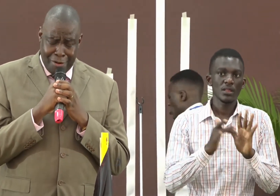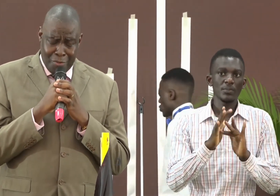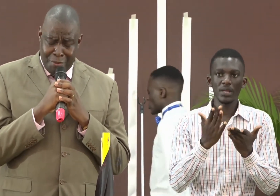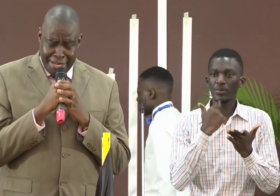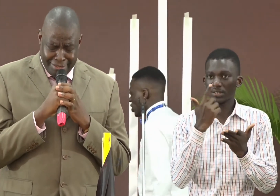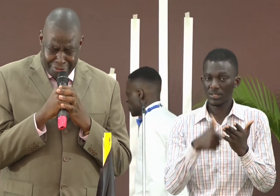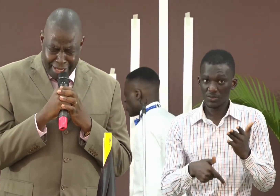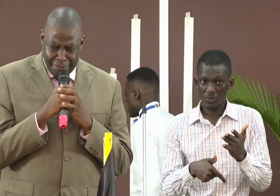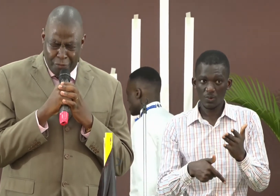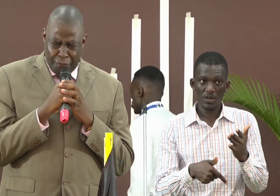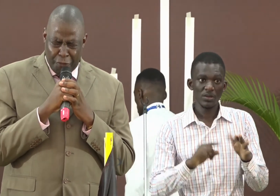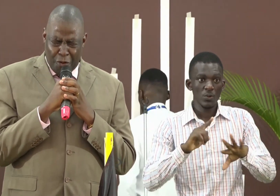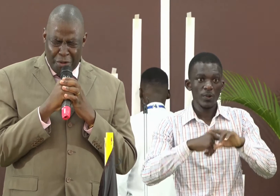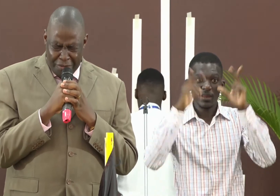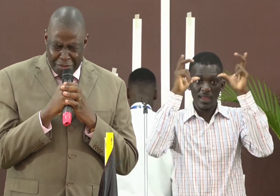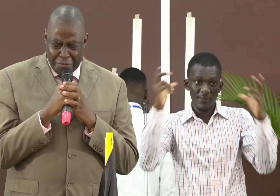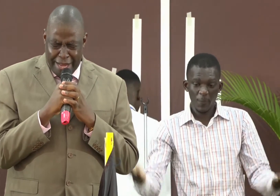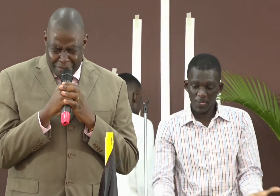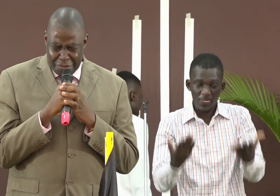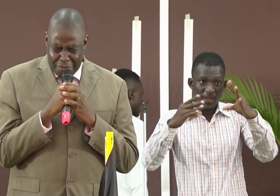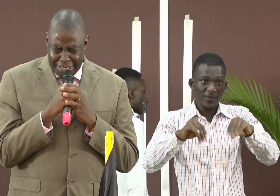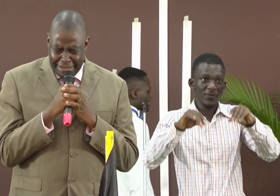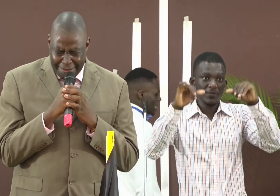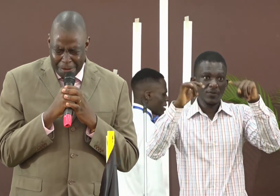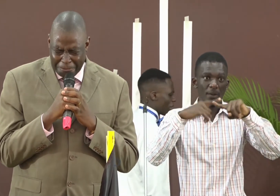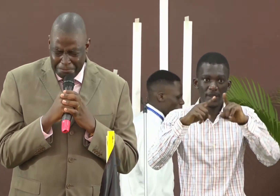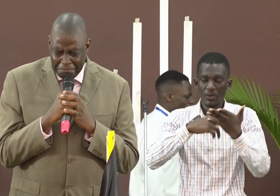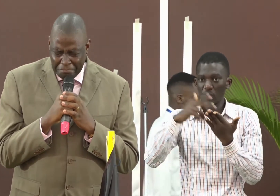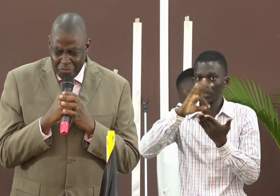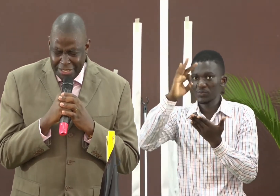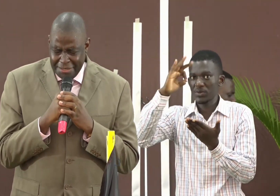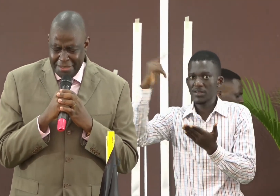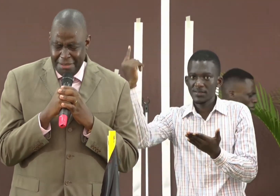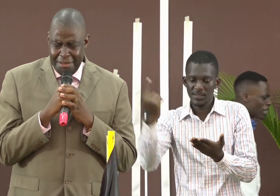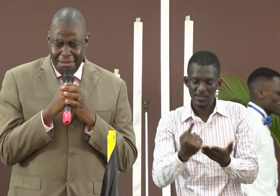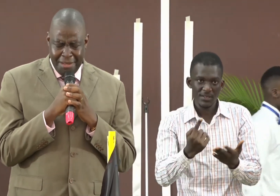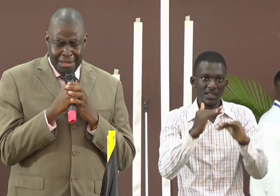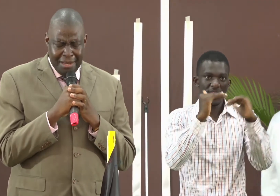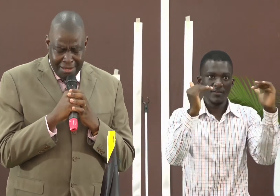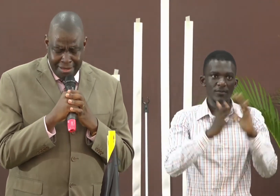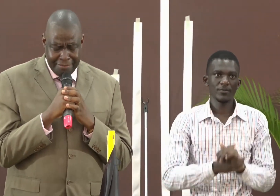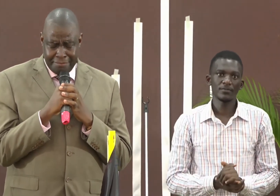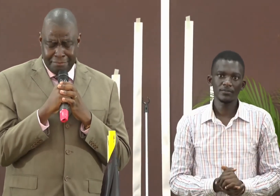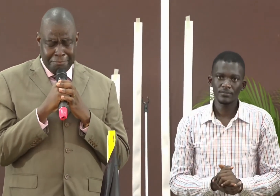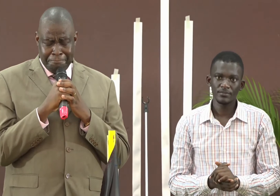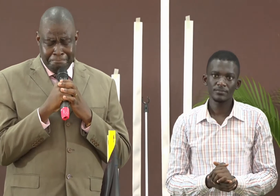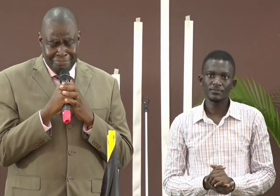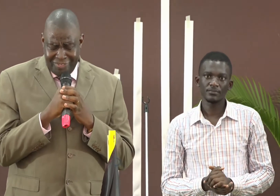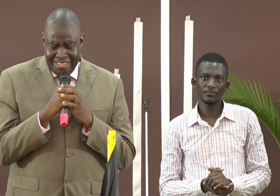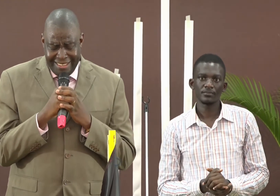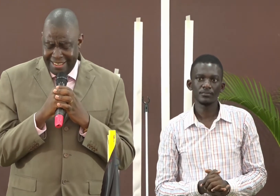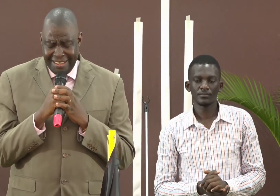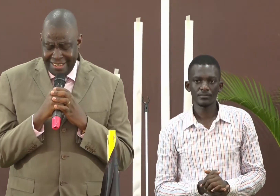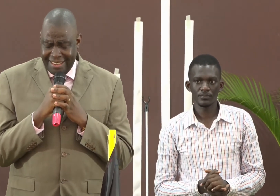ganti omubibwa asisle mfufu omoyo mtukubwa imsomtindo. The scripture shows that when the evil one raises the